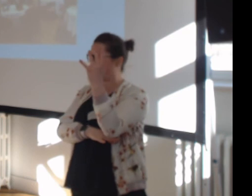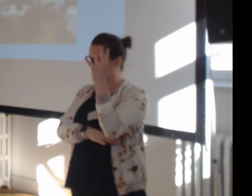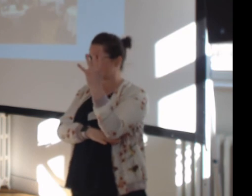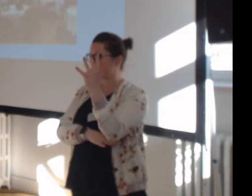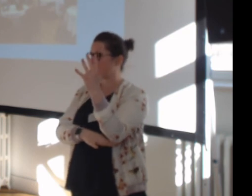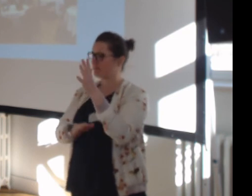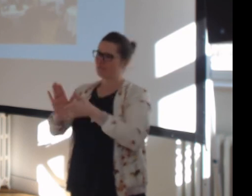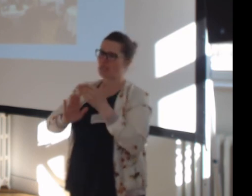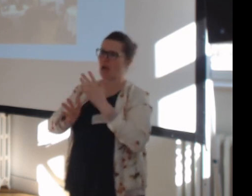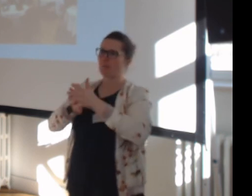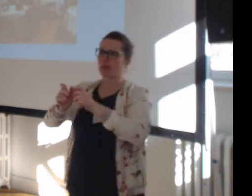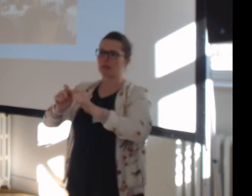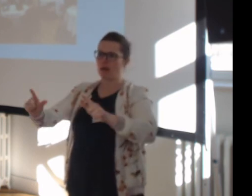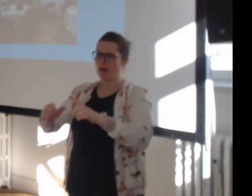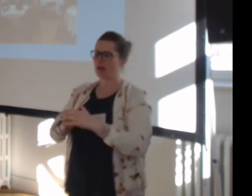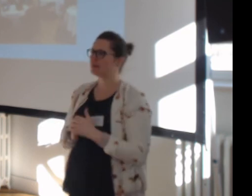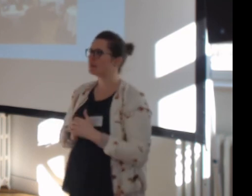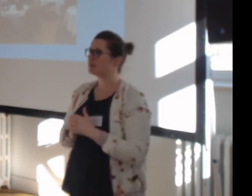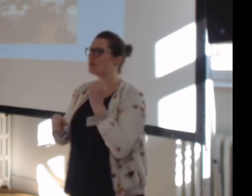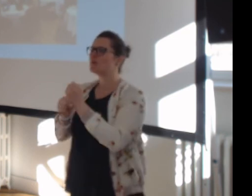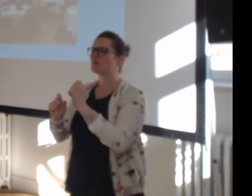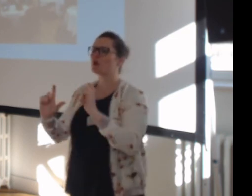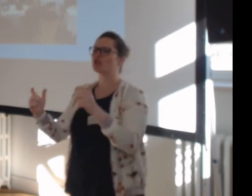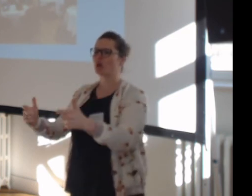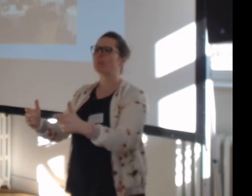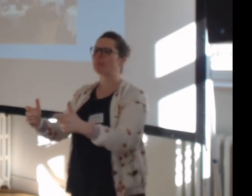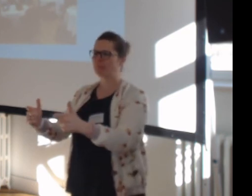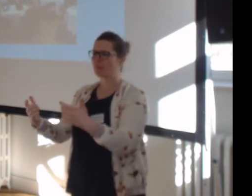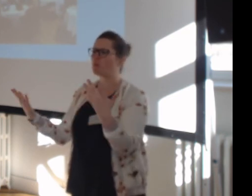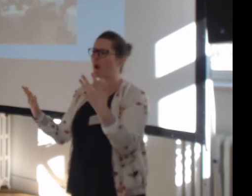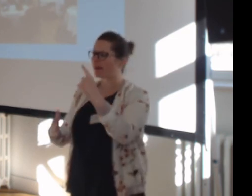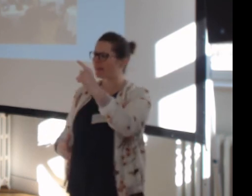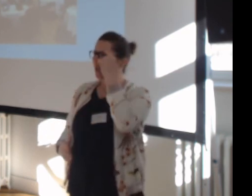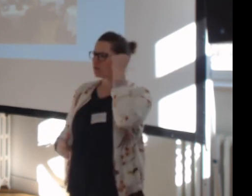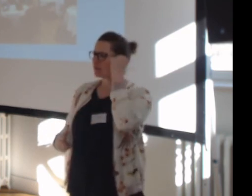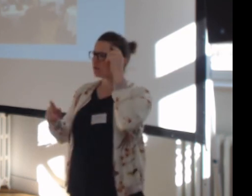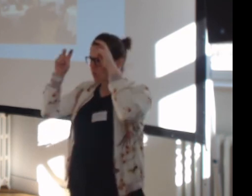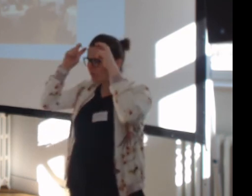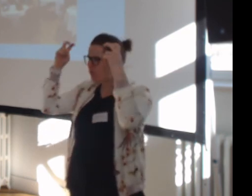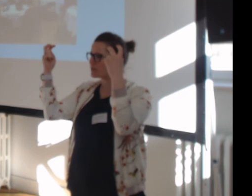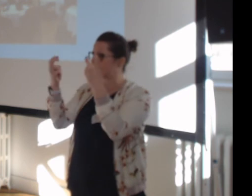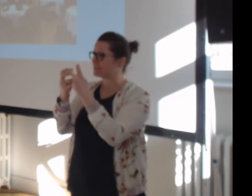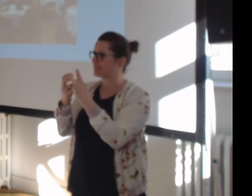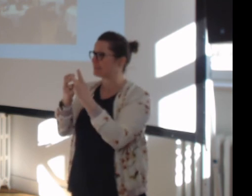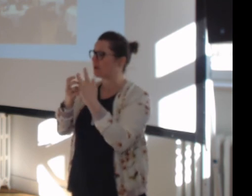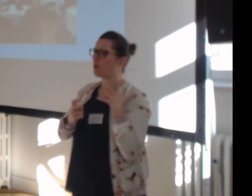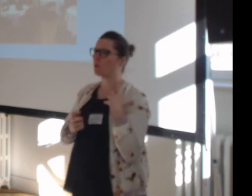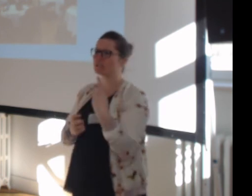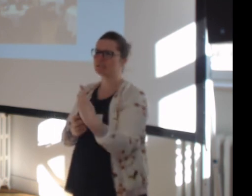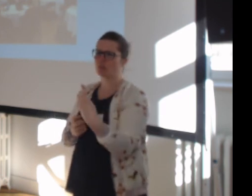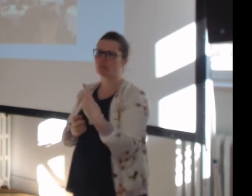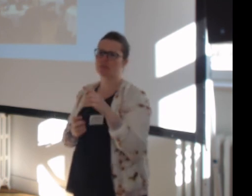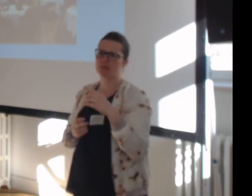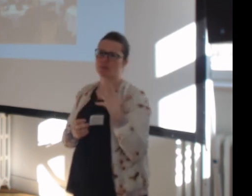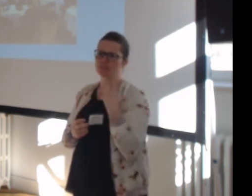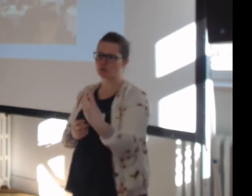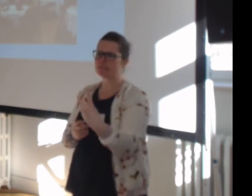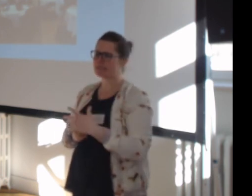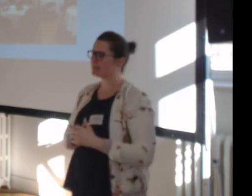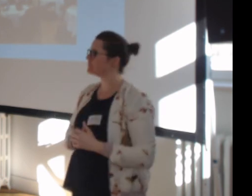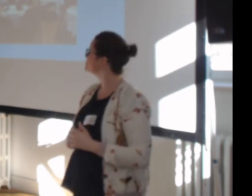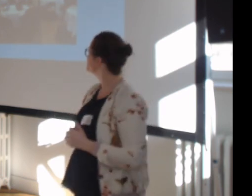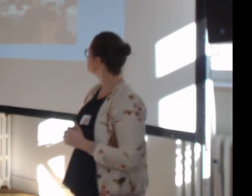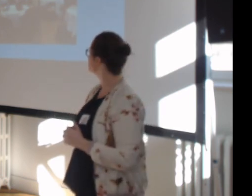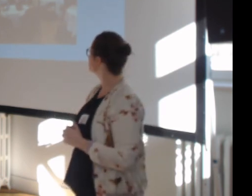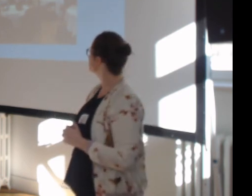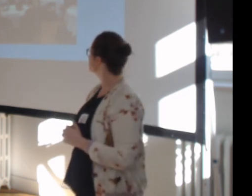using sign language. This was the workshop that was held at Gallaudet University in Washington, DC. And this